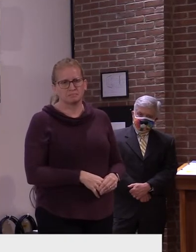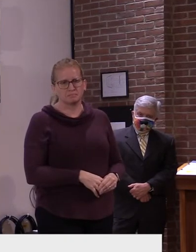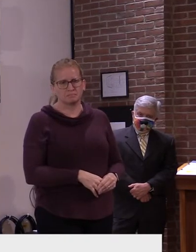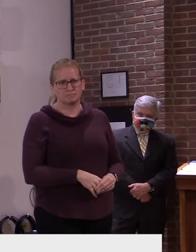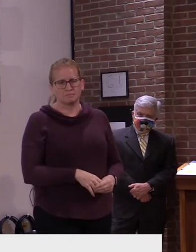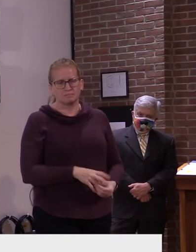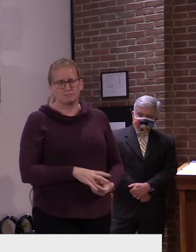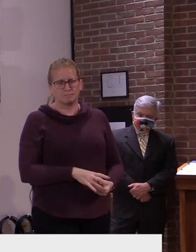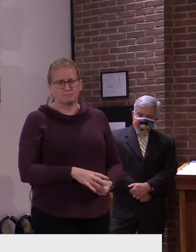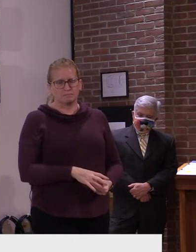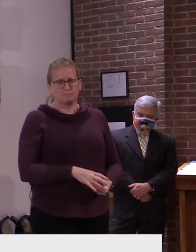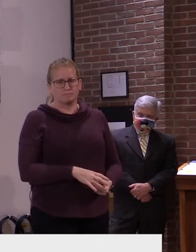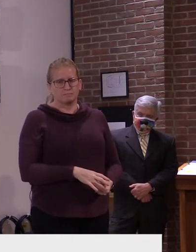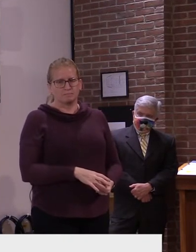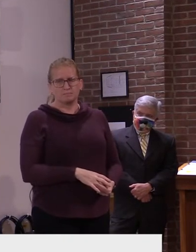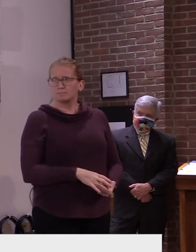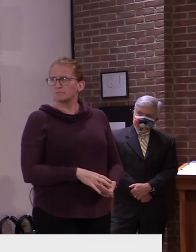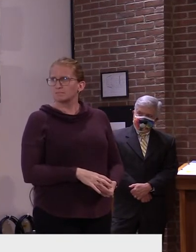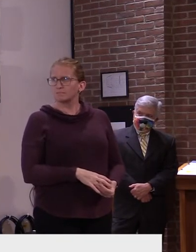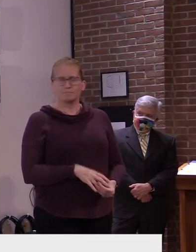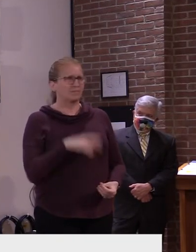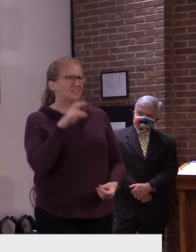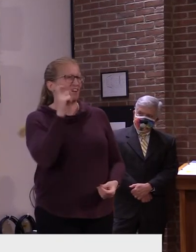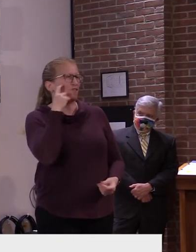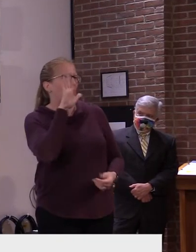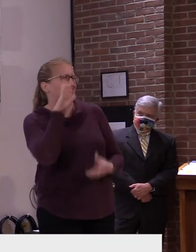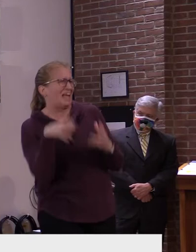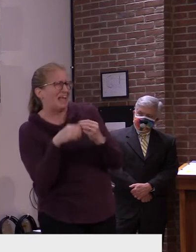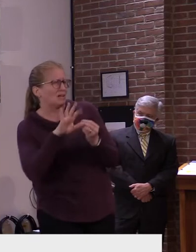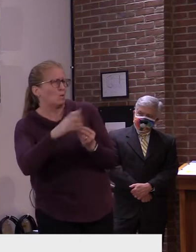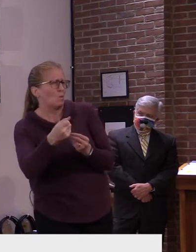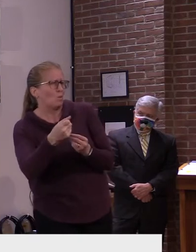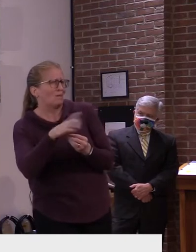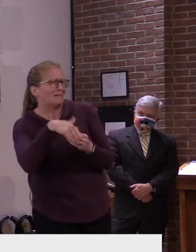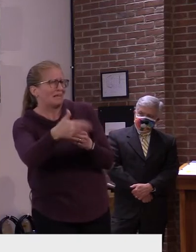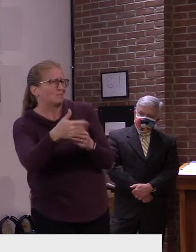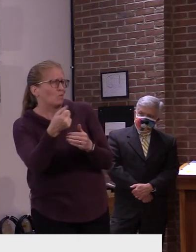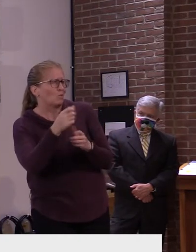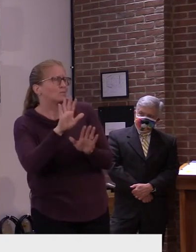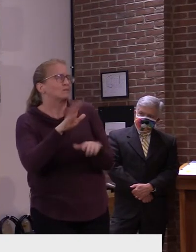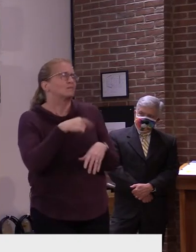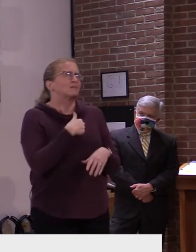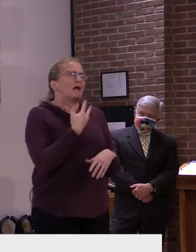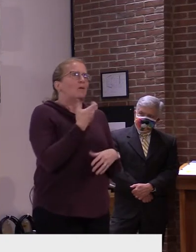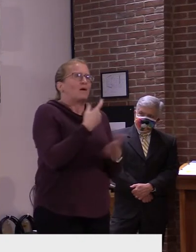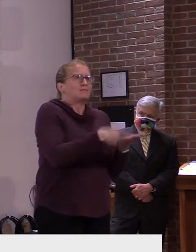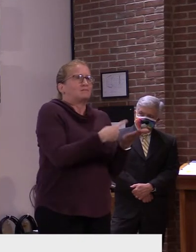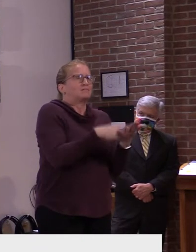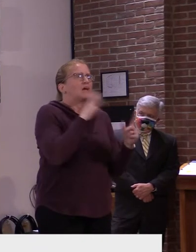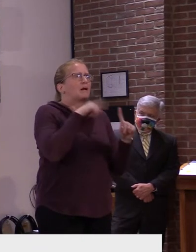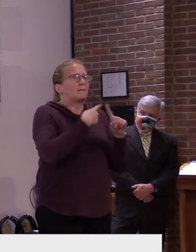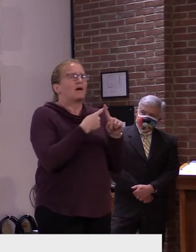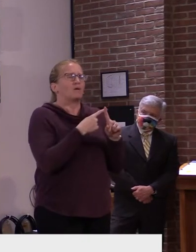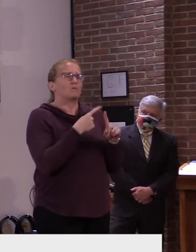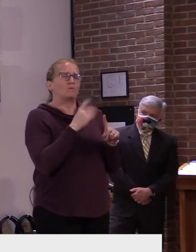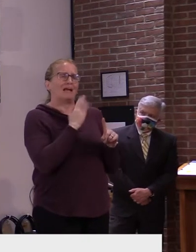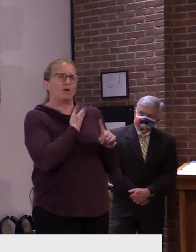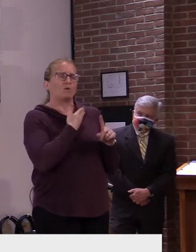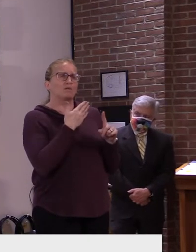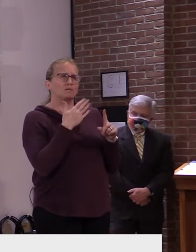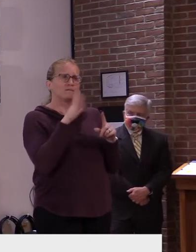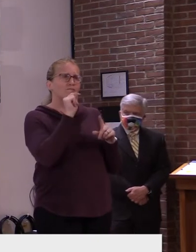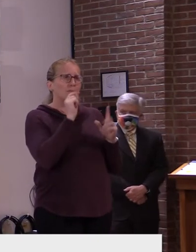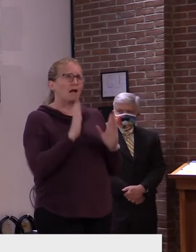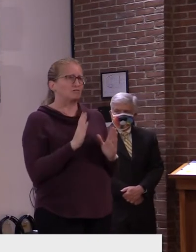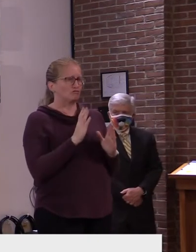Joe, the Barton Chronicle. Joe, one more thing. I just want to talk a little bit about our demographics because that does come